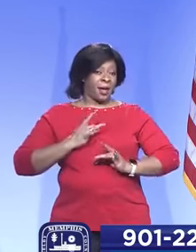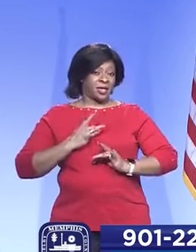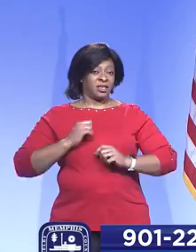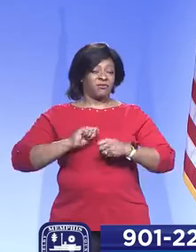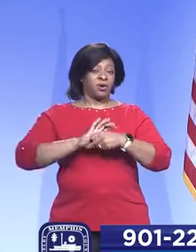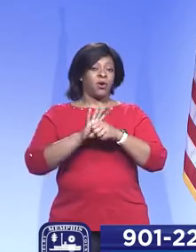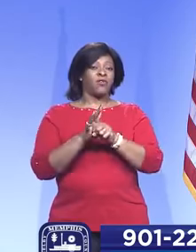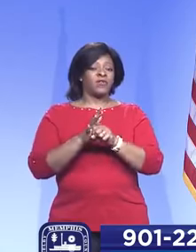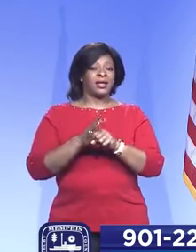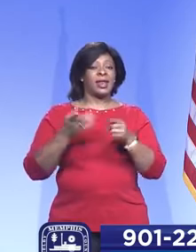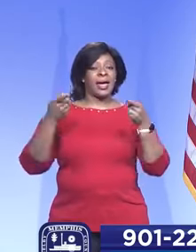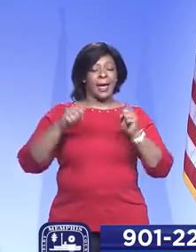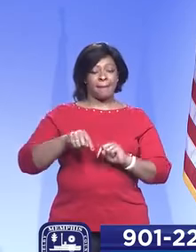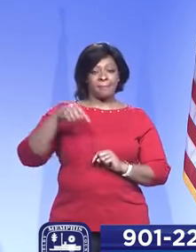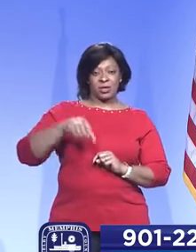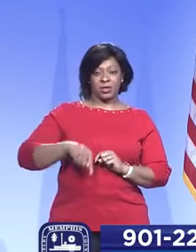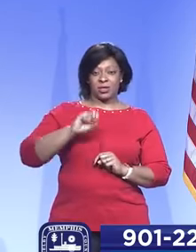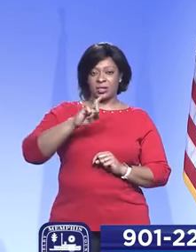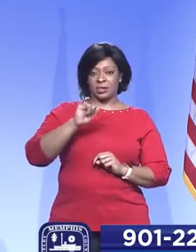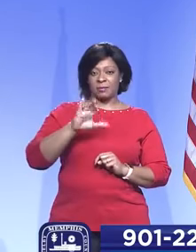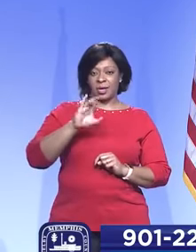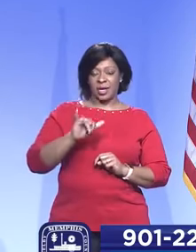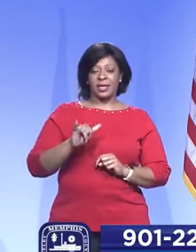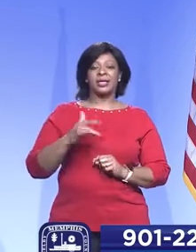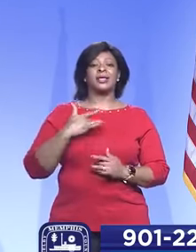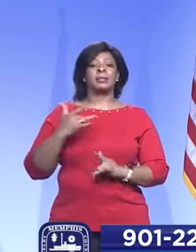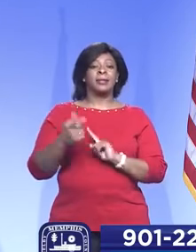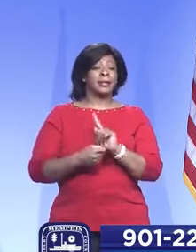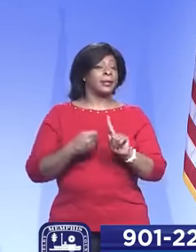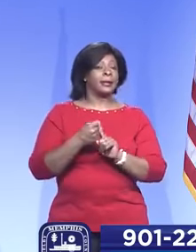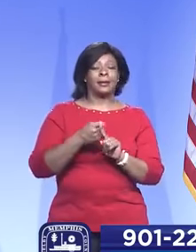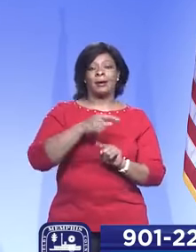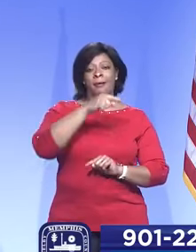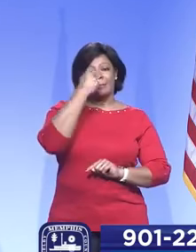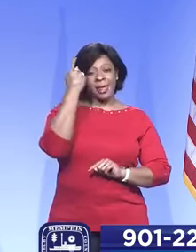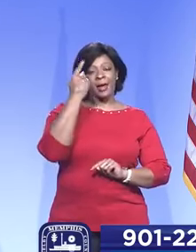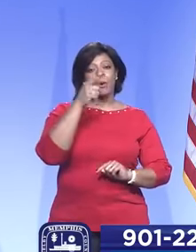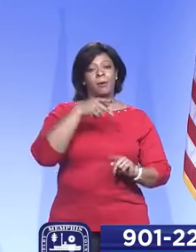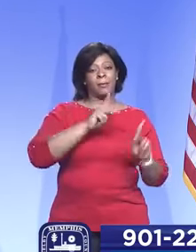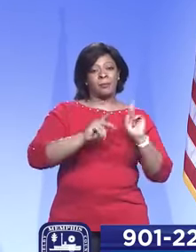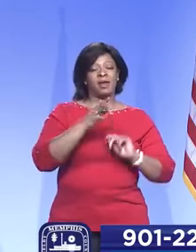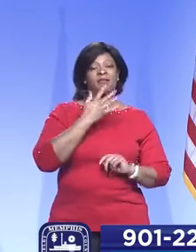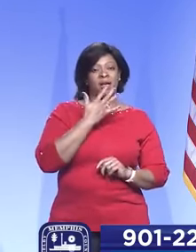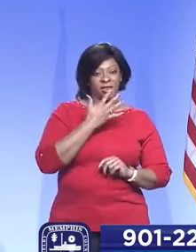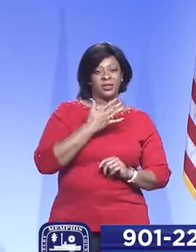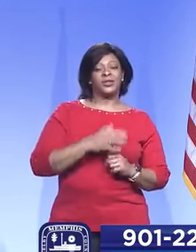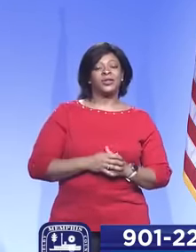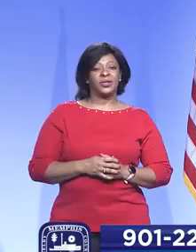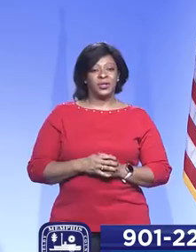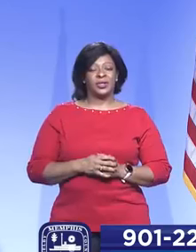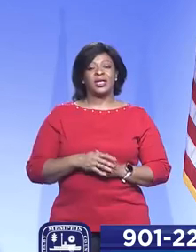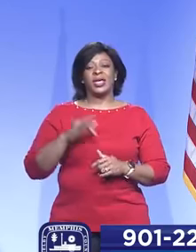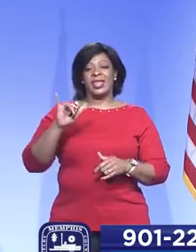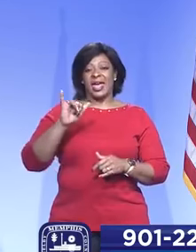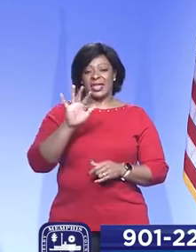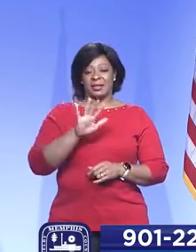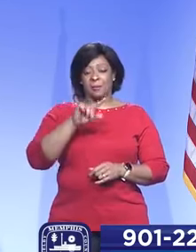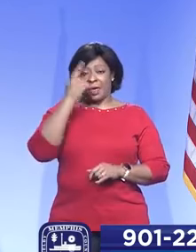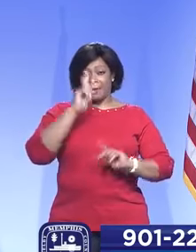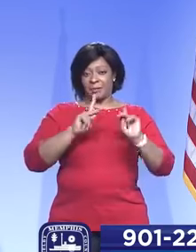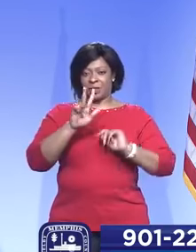that occur in Shelby County occur among blacks. Blacks make up 52% of the